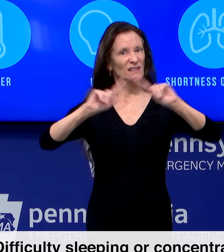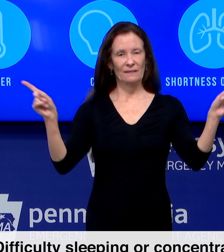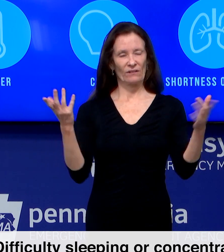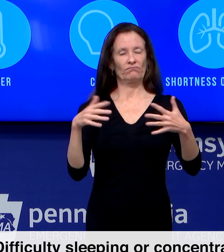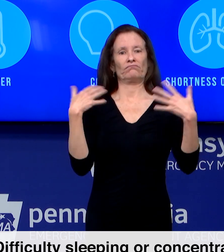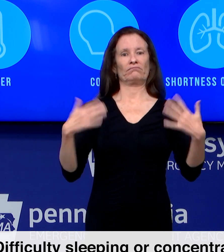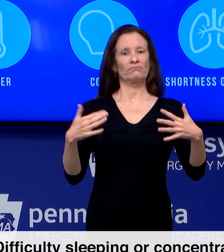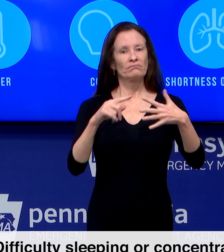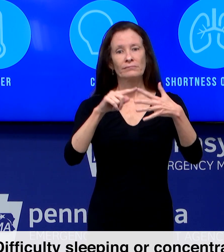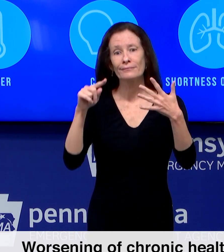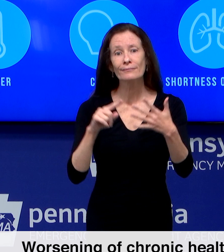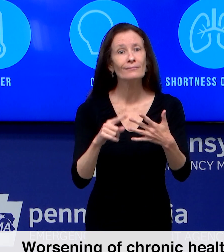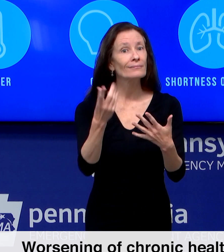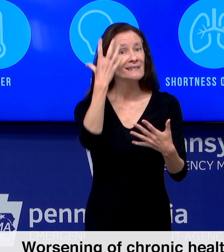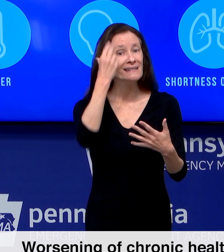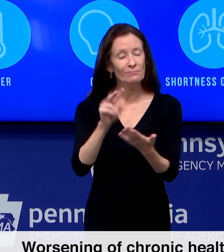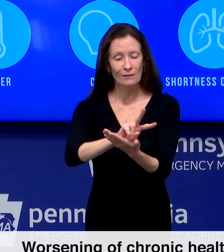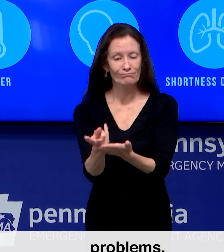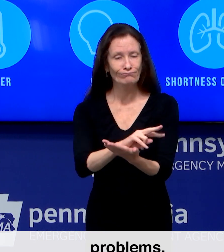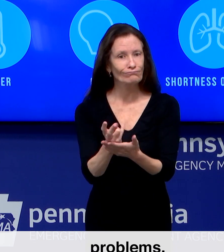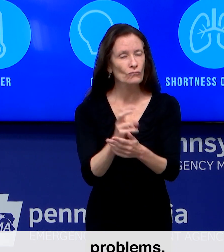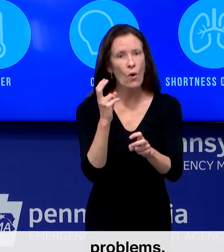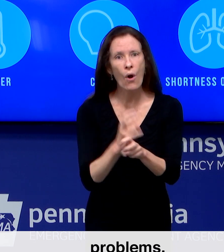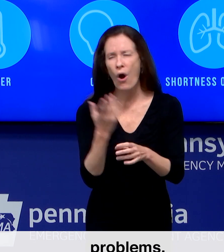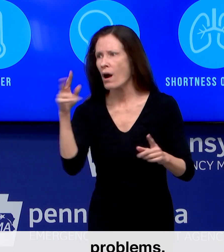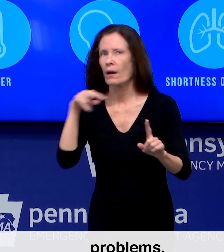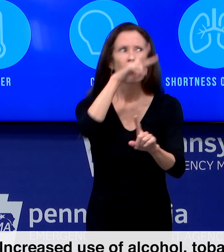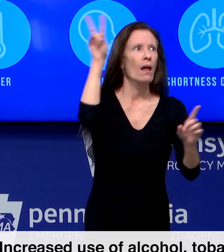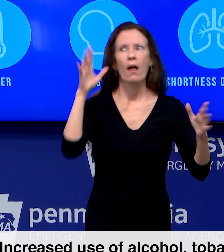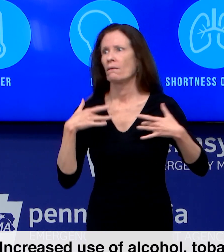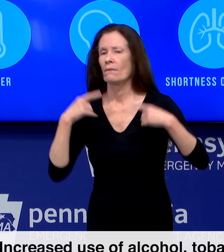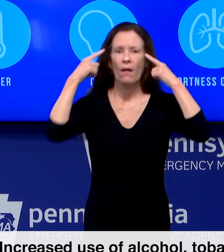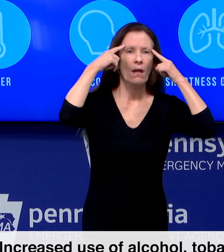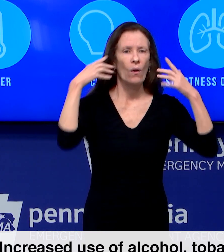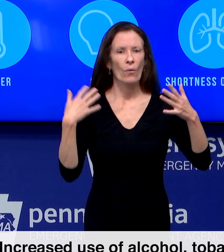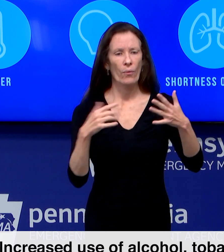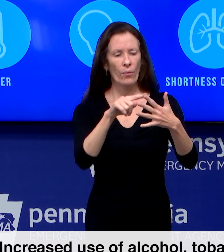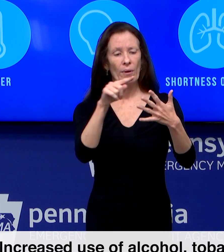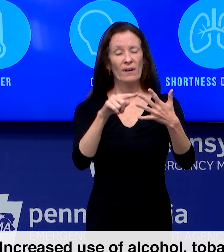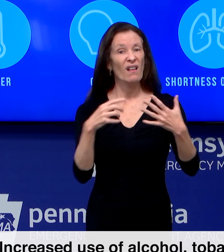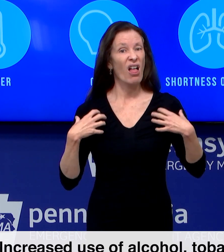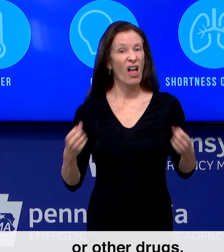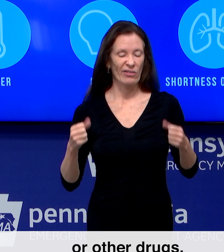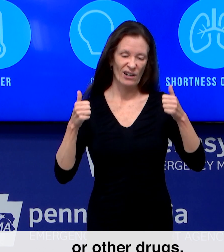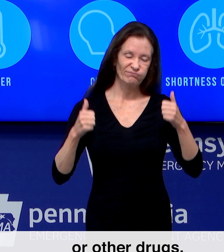concentrating, worsening of chronic health problems, increased use of alcohol, tobacco, or other